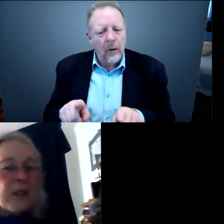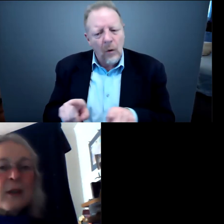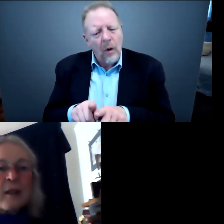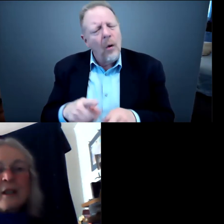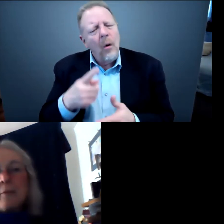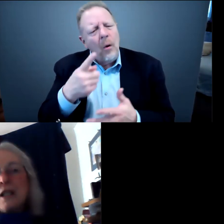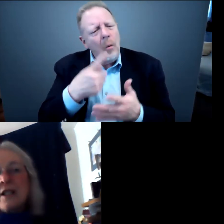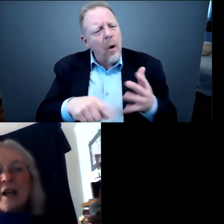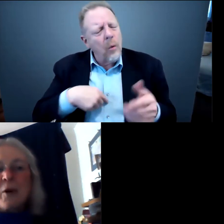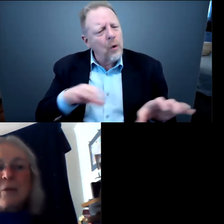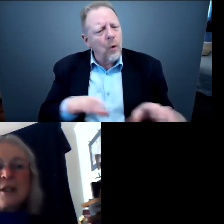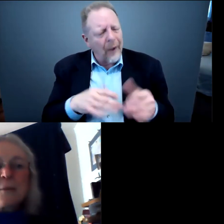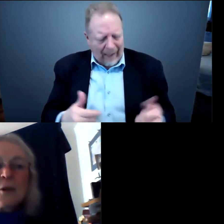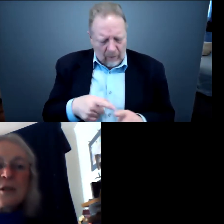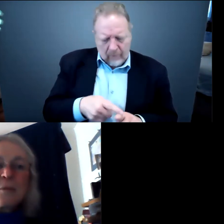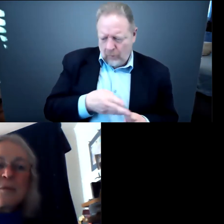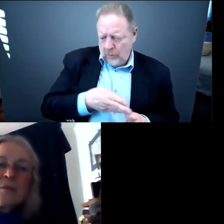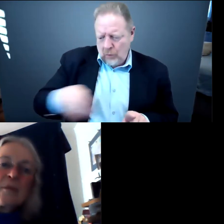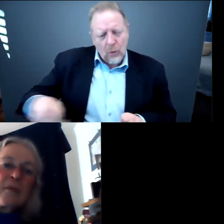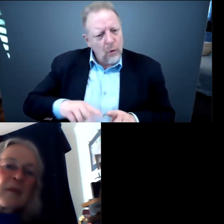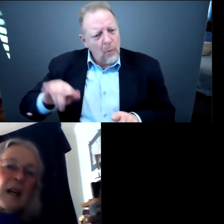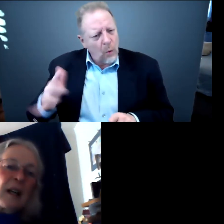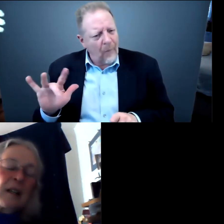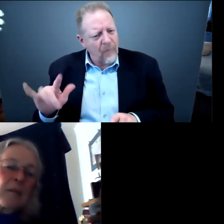What are we doing in the meantime? Are we supposed to,